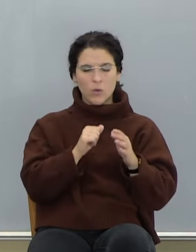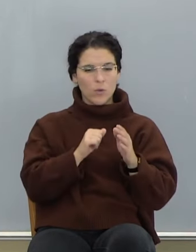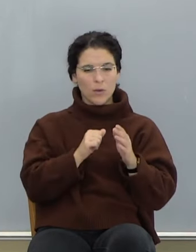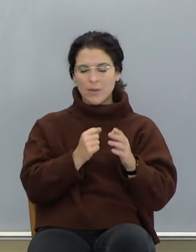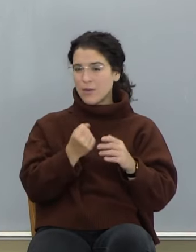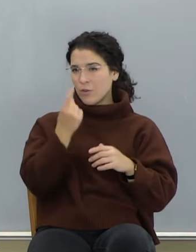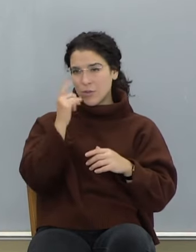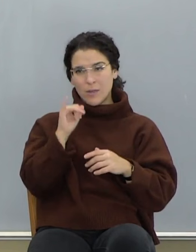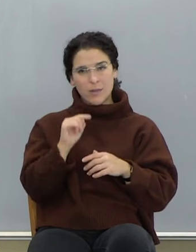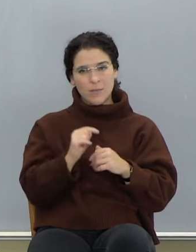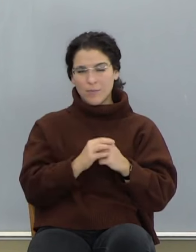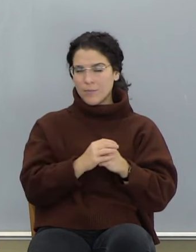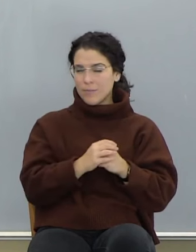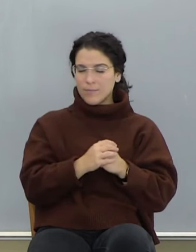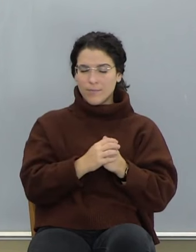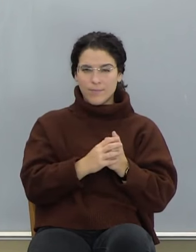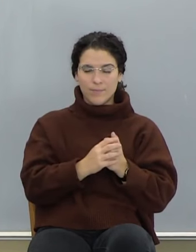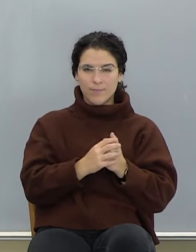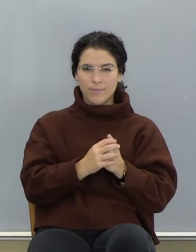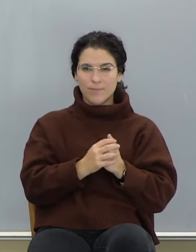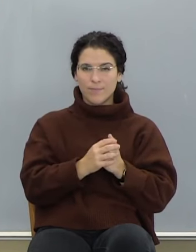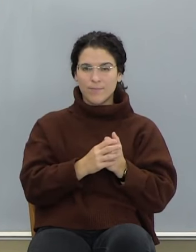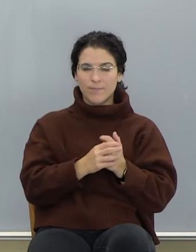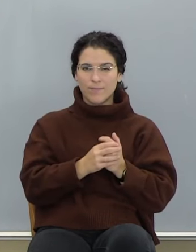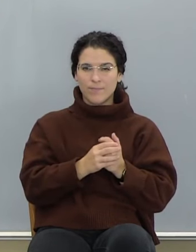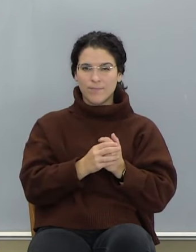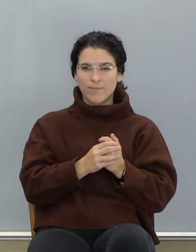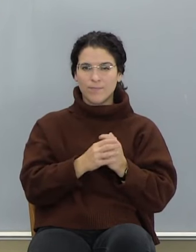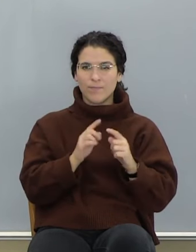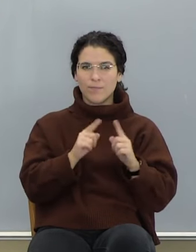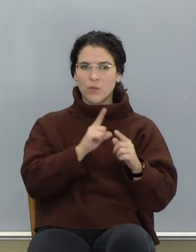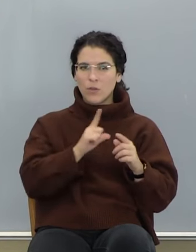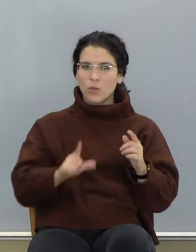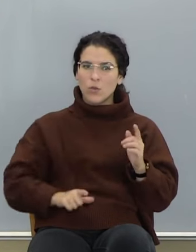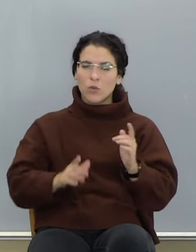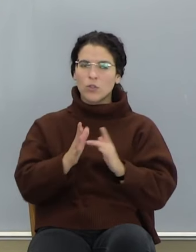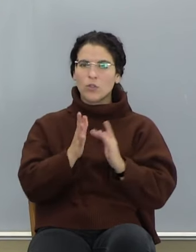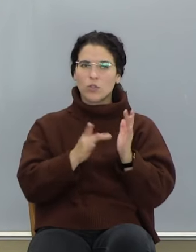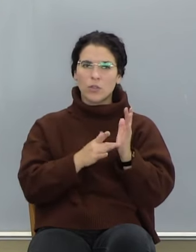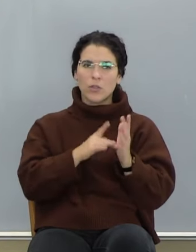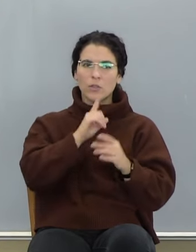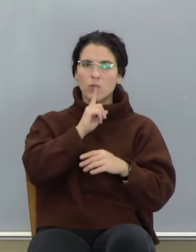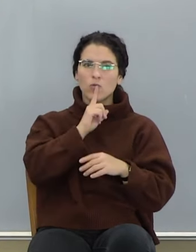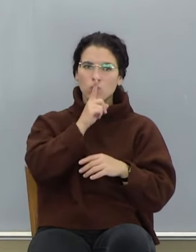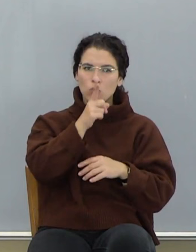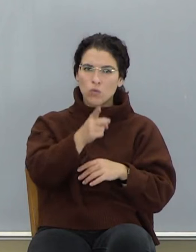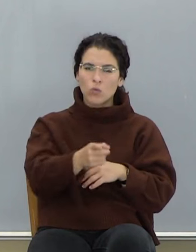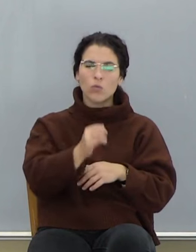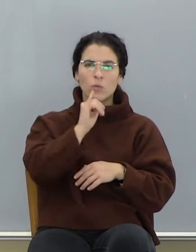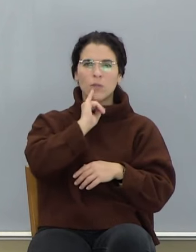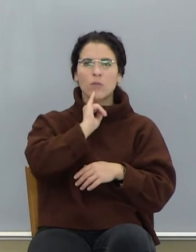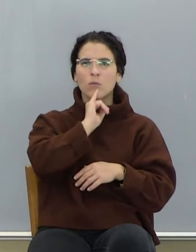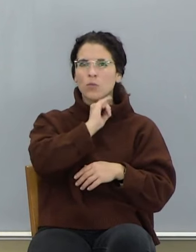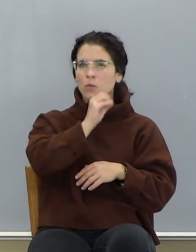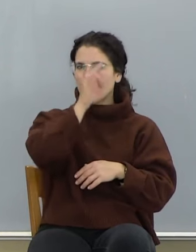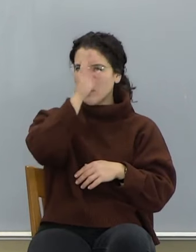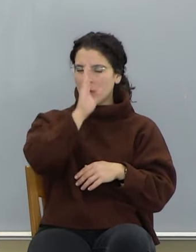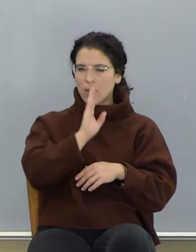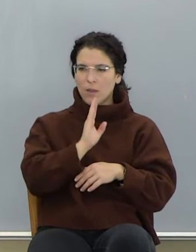to get it. But the Lord Jesus, as the true Israel of God,